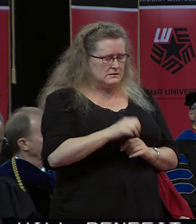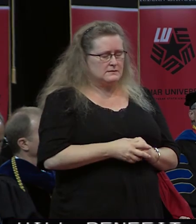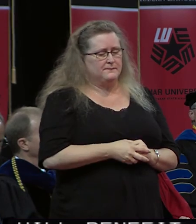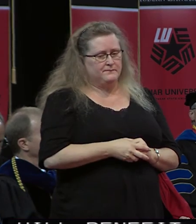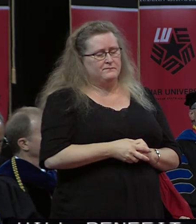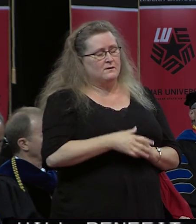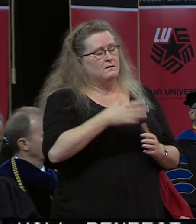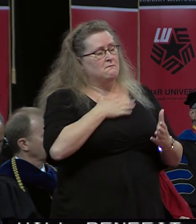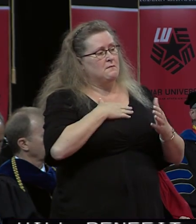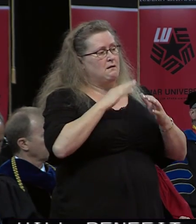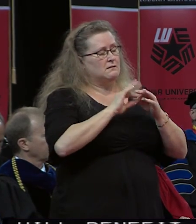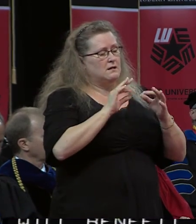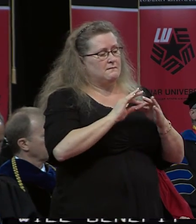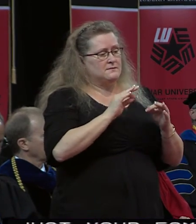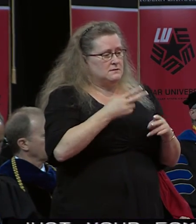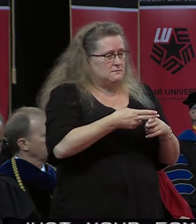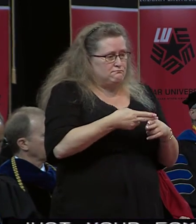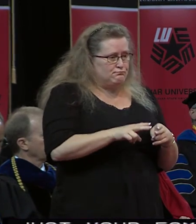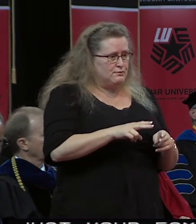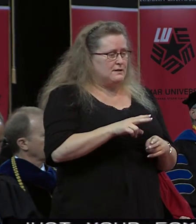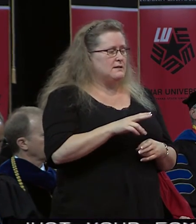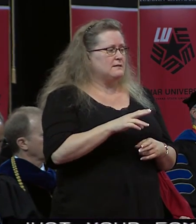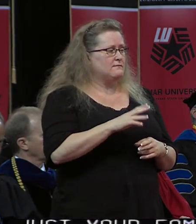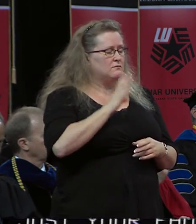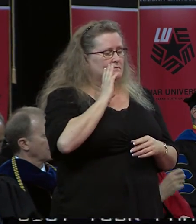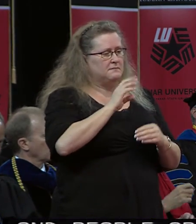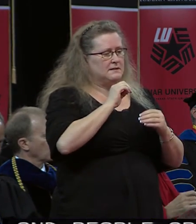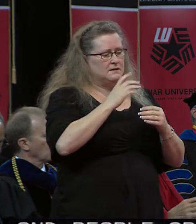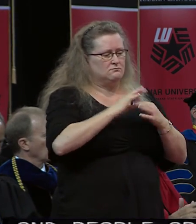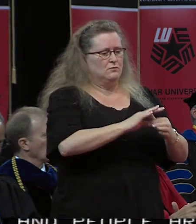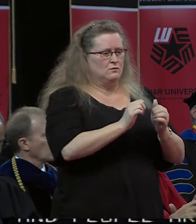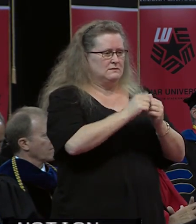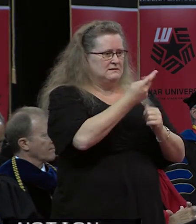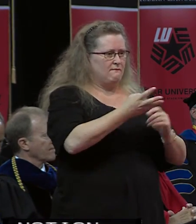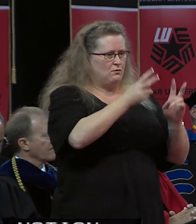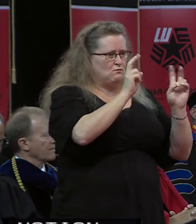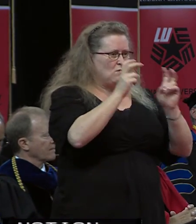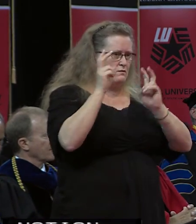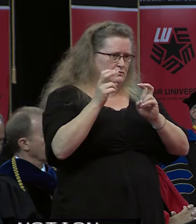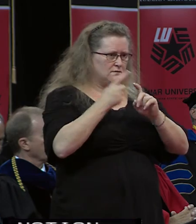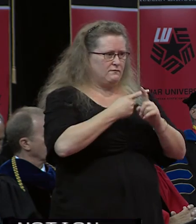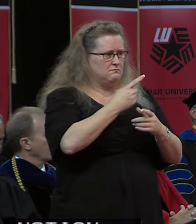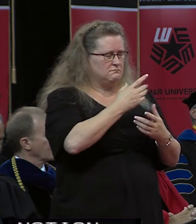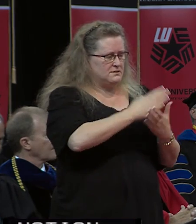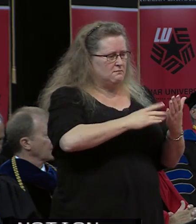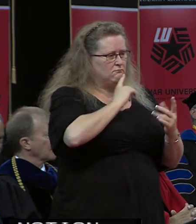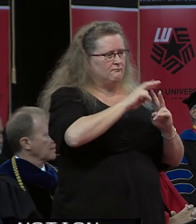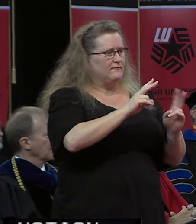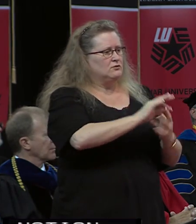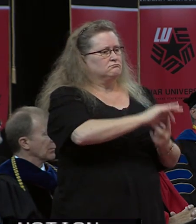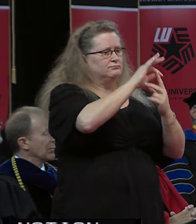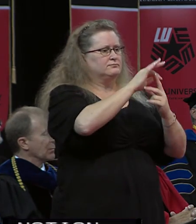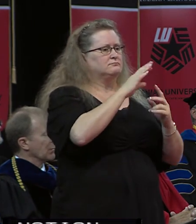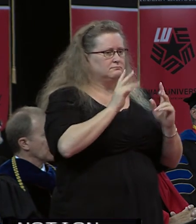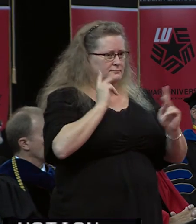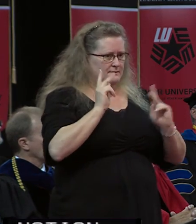my comments, brief as they'll be, around several quotes from some very unique, somewhat unrelated individuals, if you will. that have